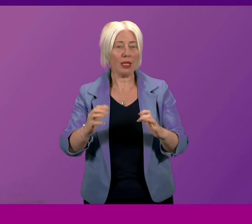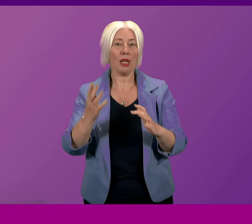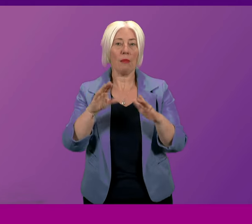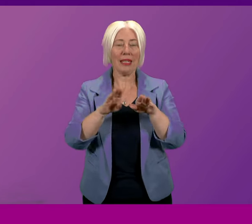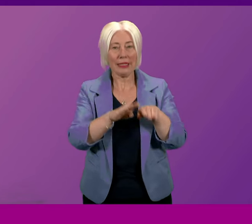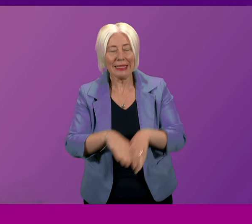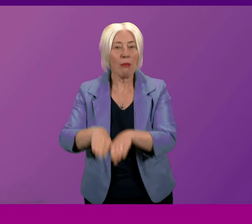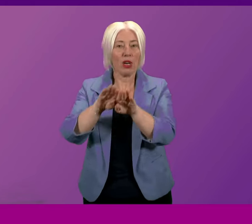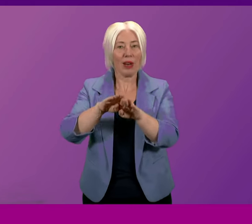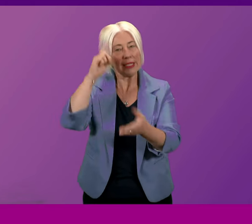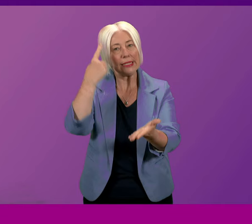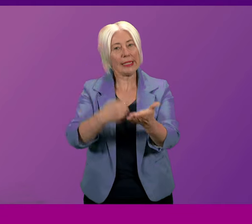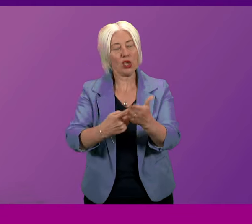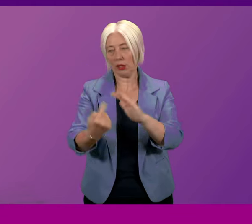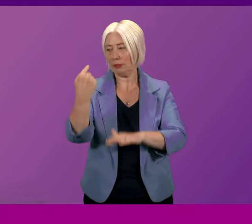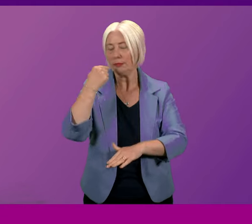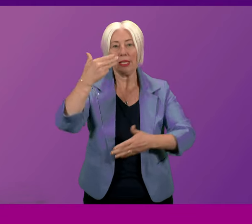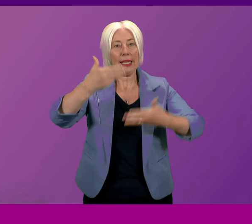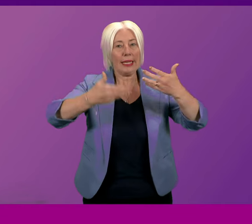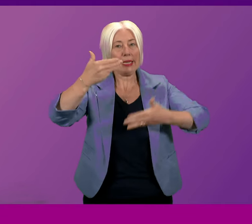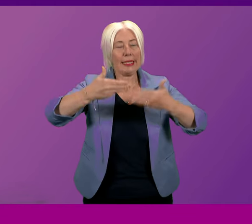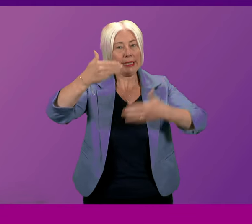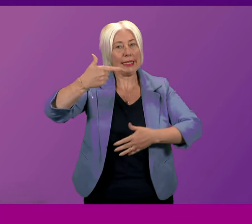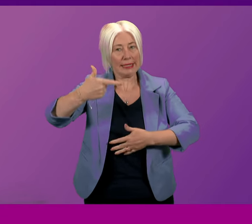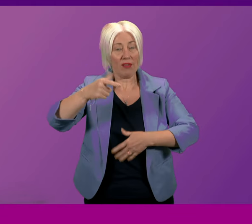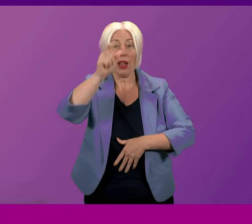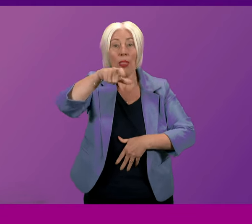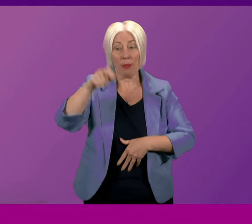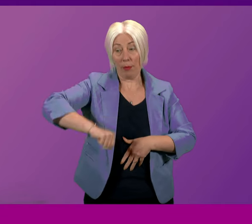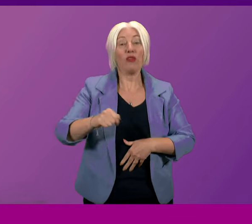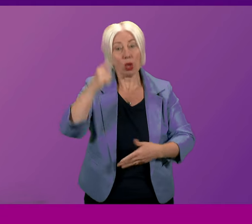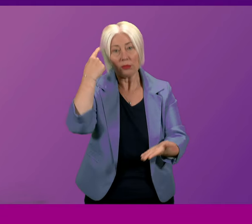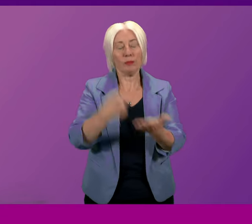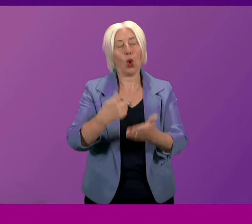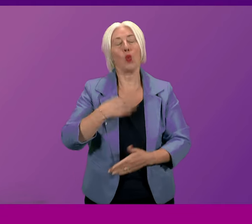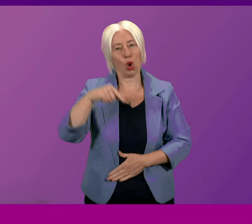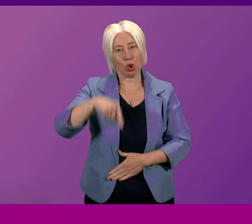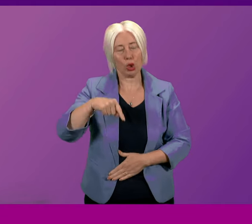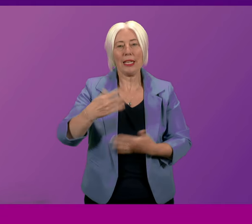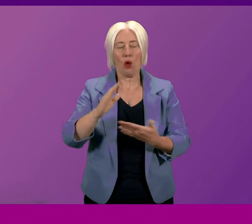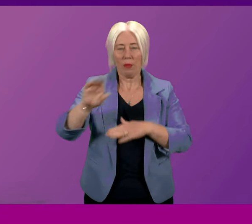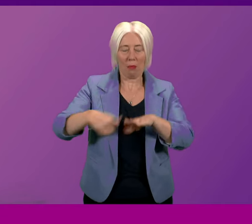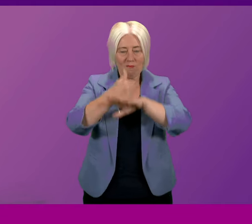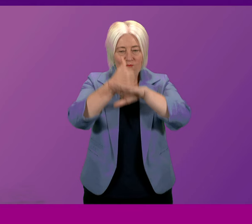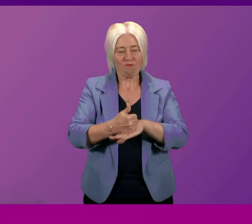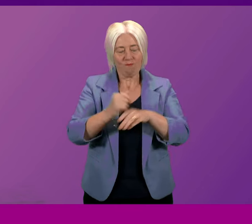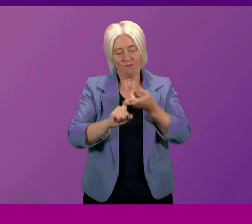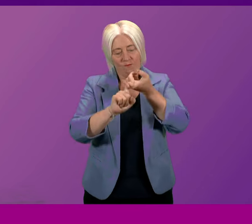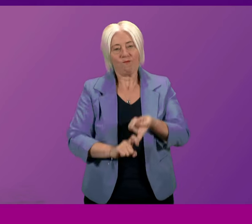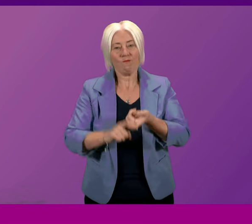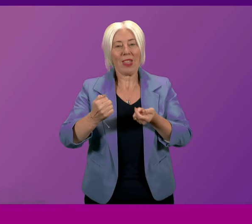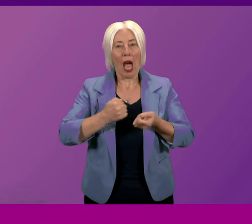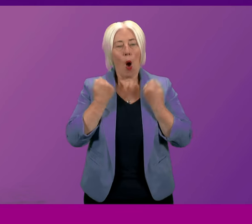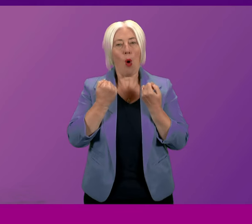democratic decision in 1997 of the people of Scotland, has become firmly embedded in our democracy